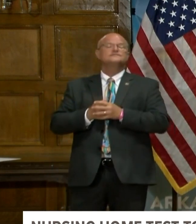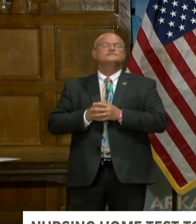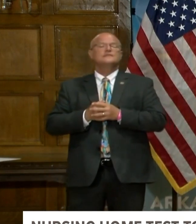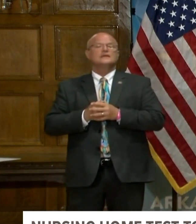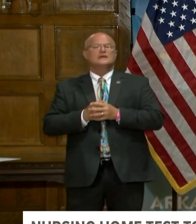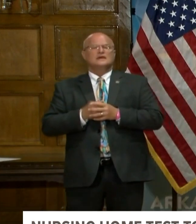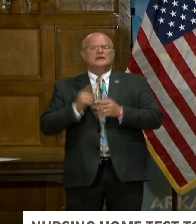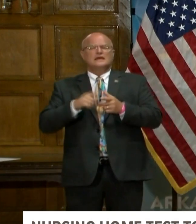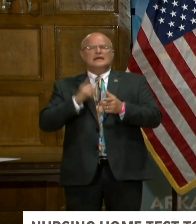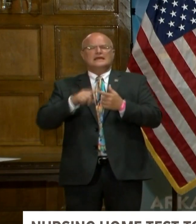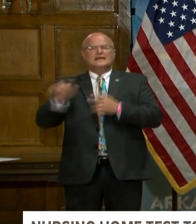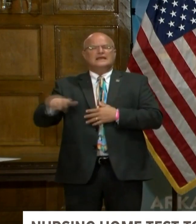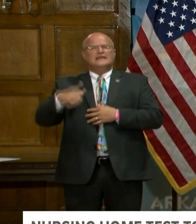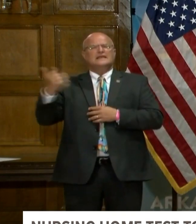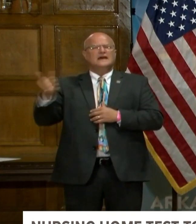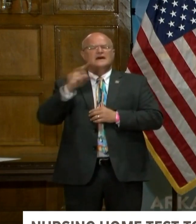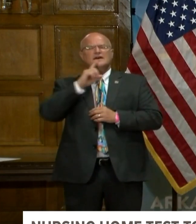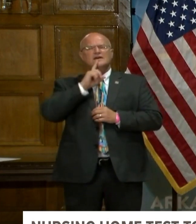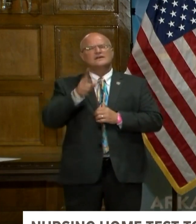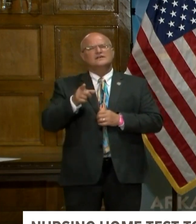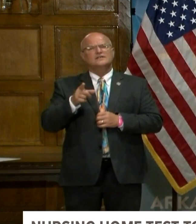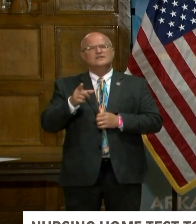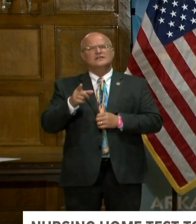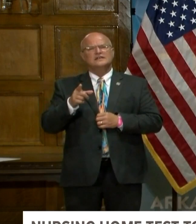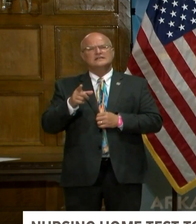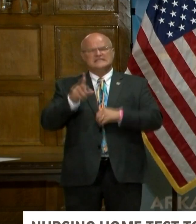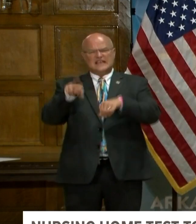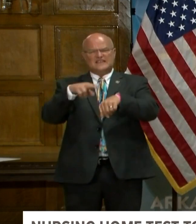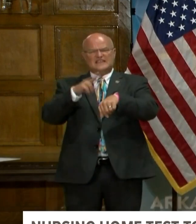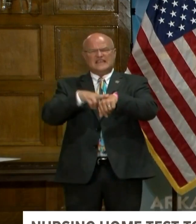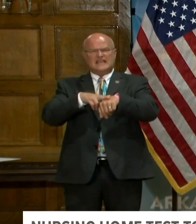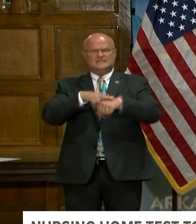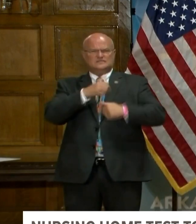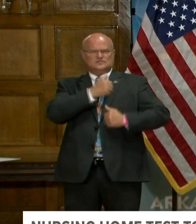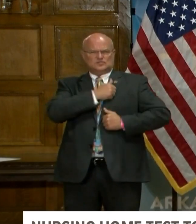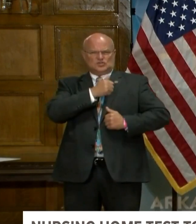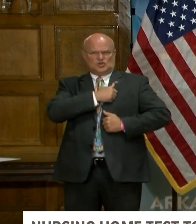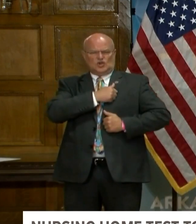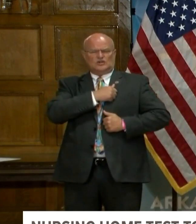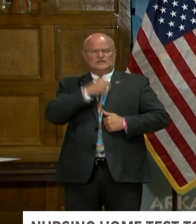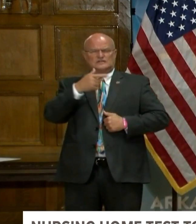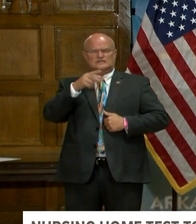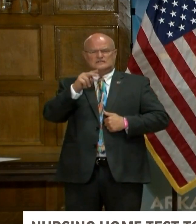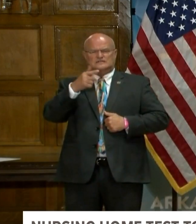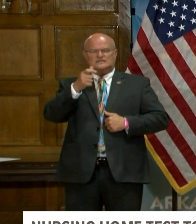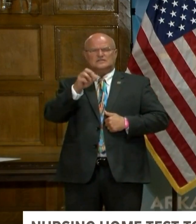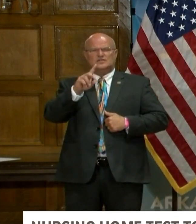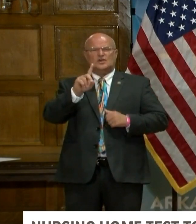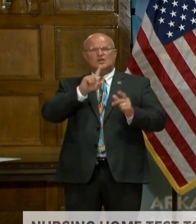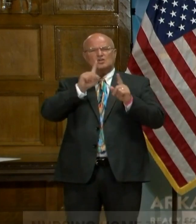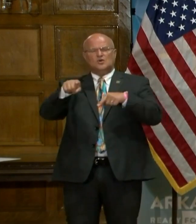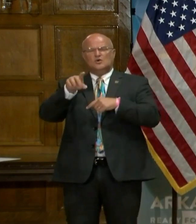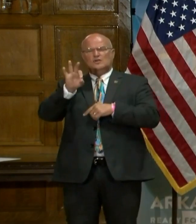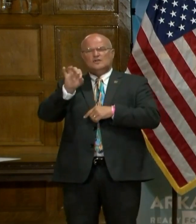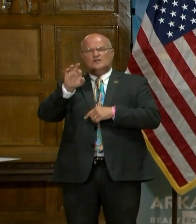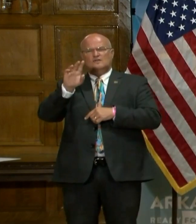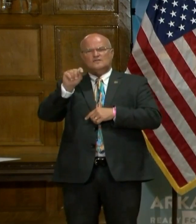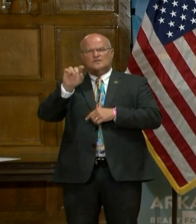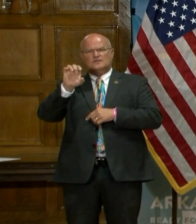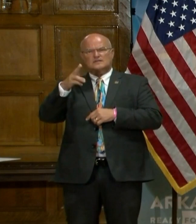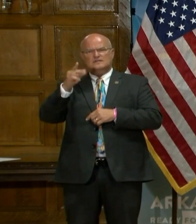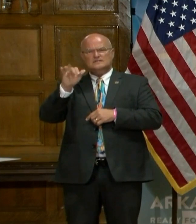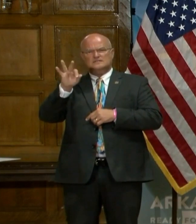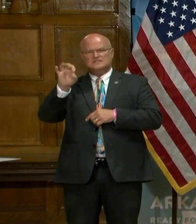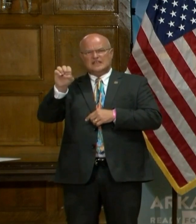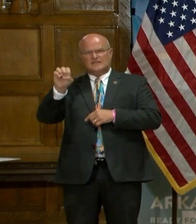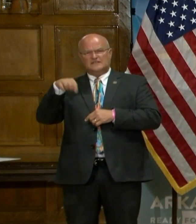cities. And then the other is the National Guard going ahead with training at Fort Chaffee next month and